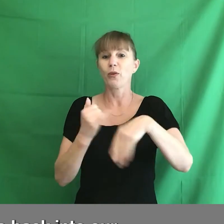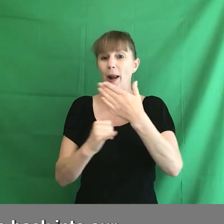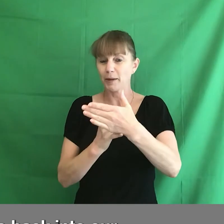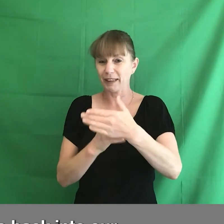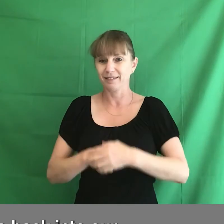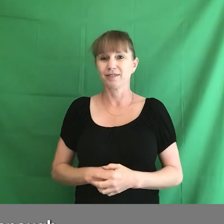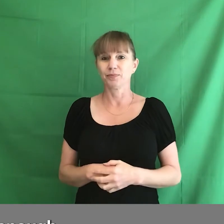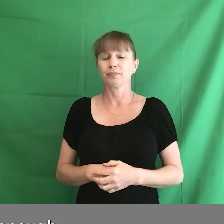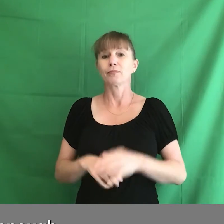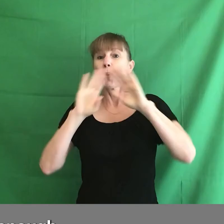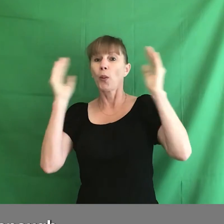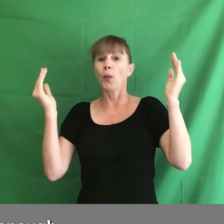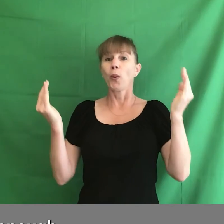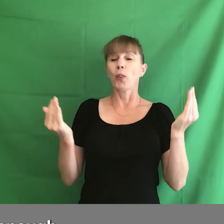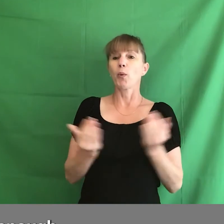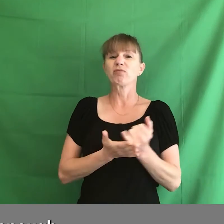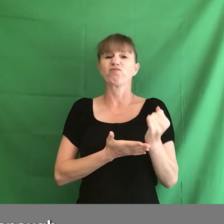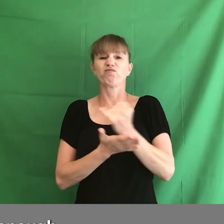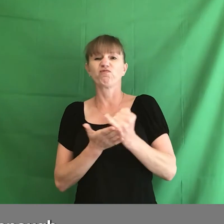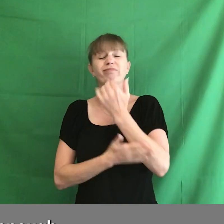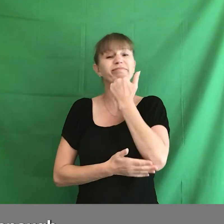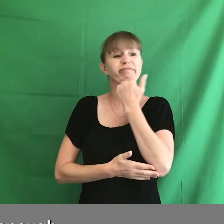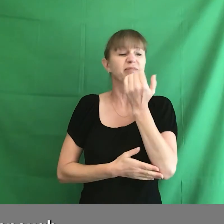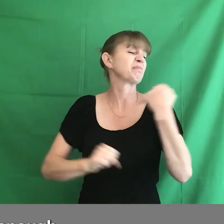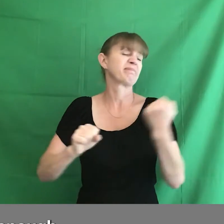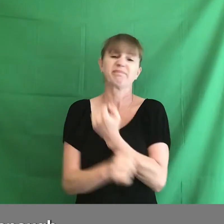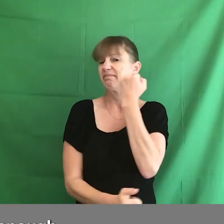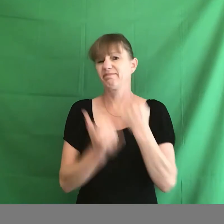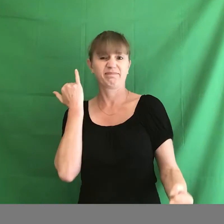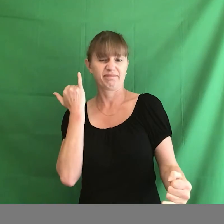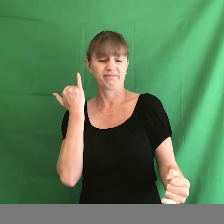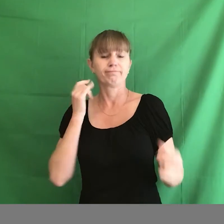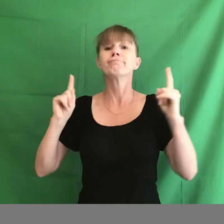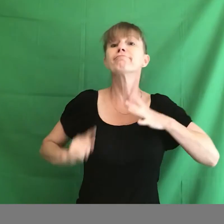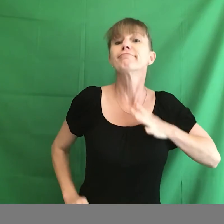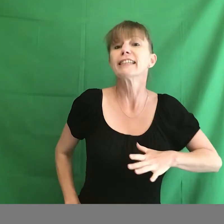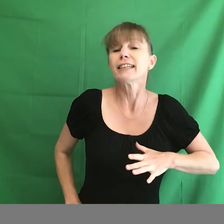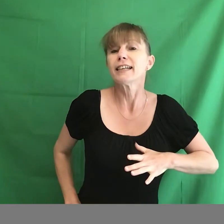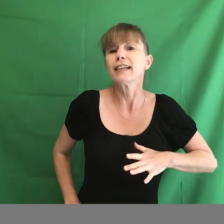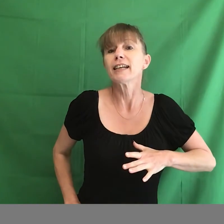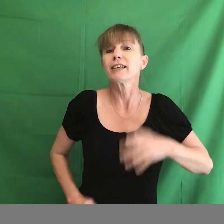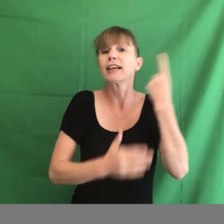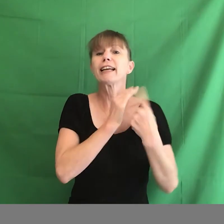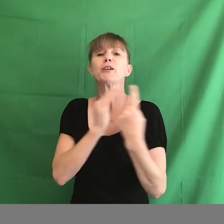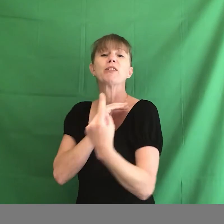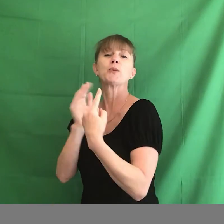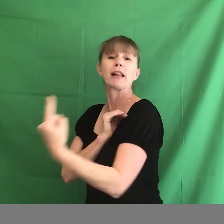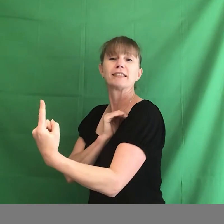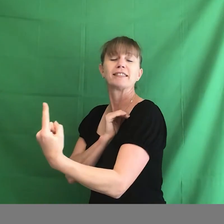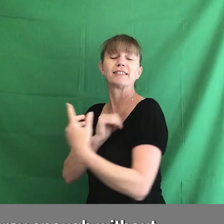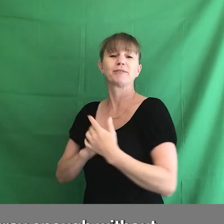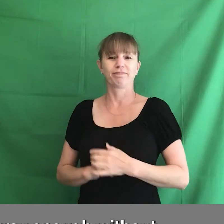bit. The world's grey enough without making it worse. What we need is